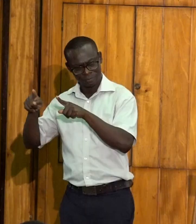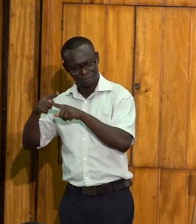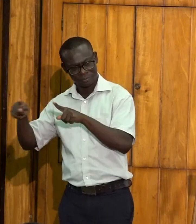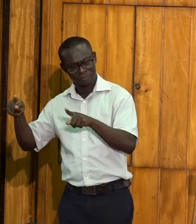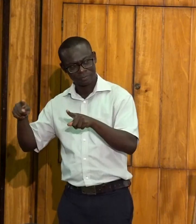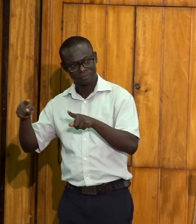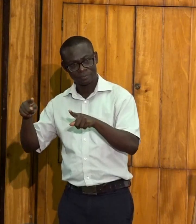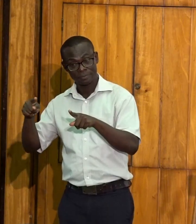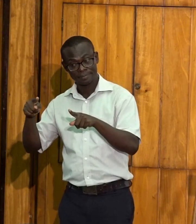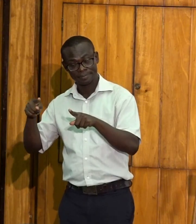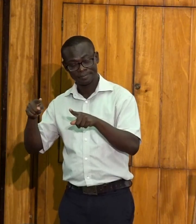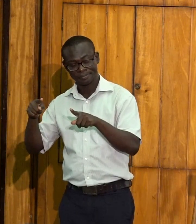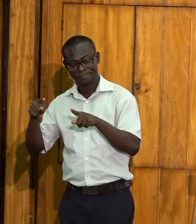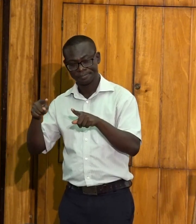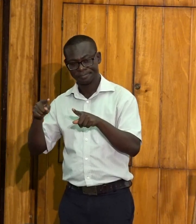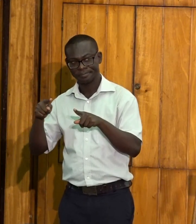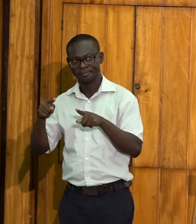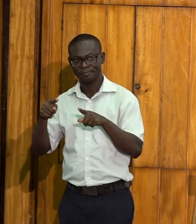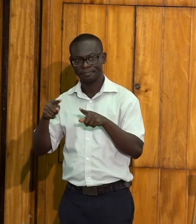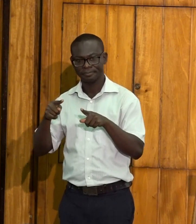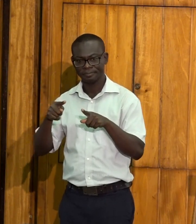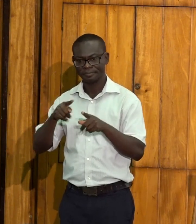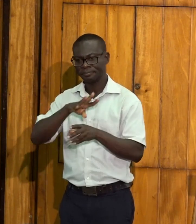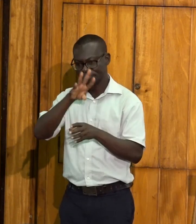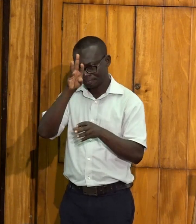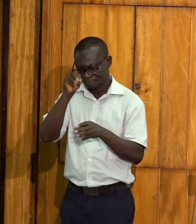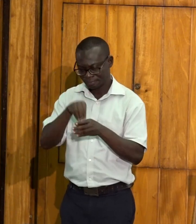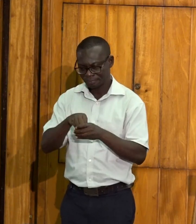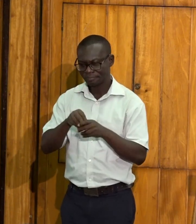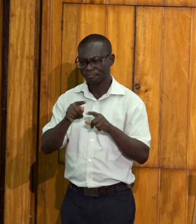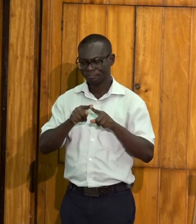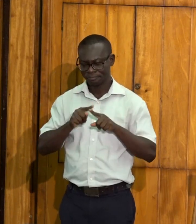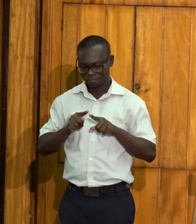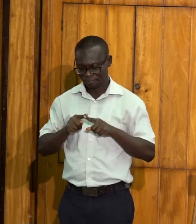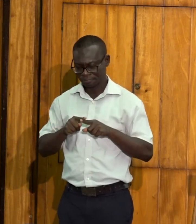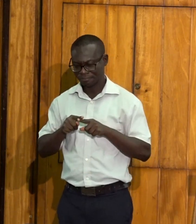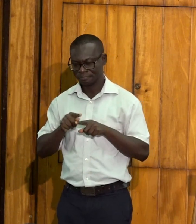those are rolled out and evolve continuously as well.